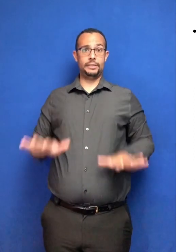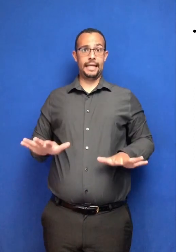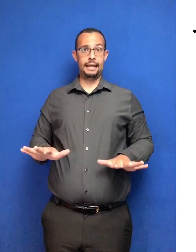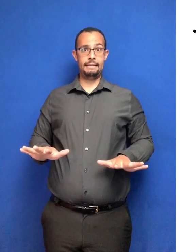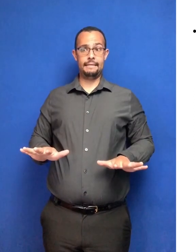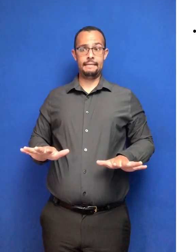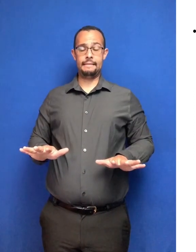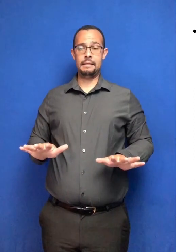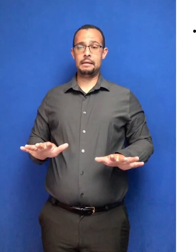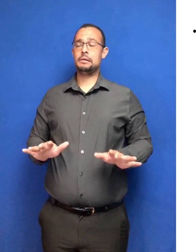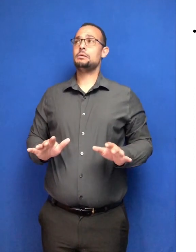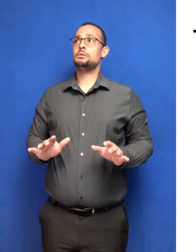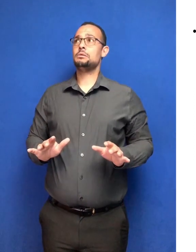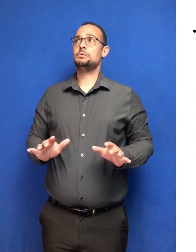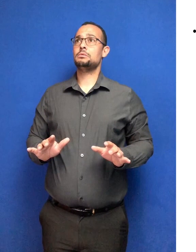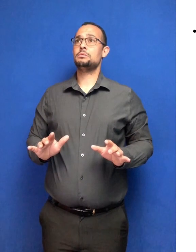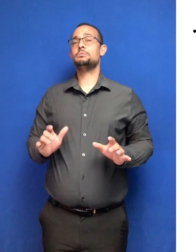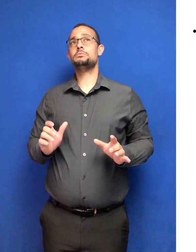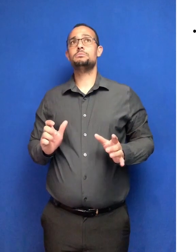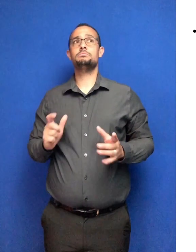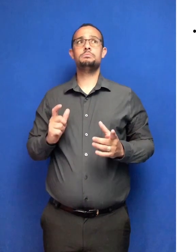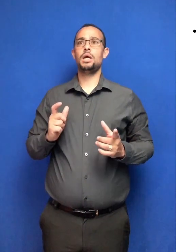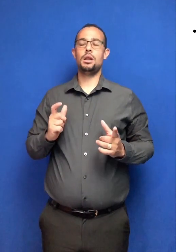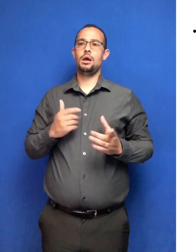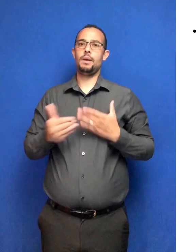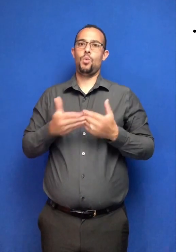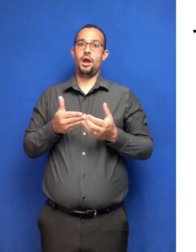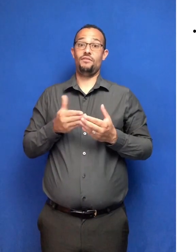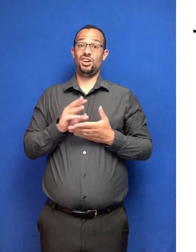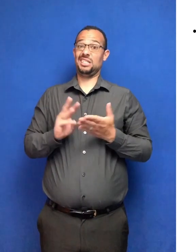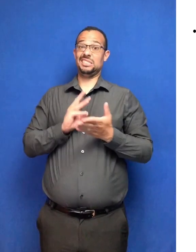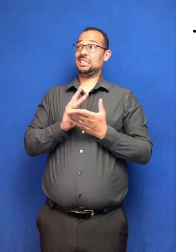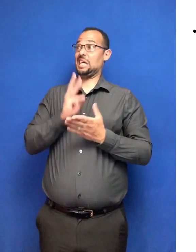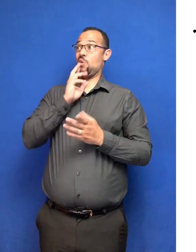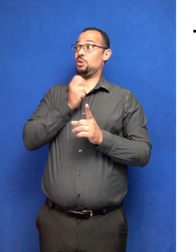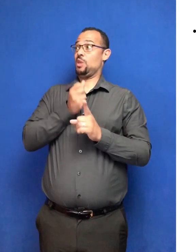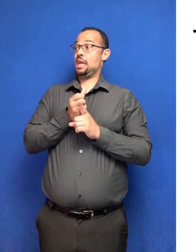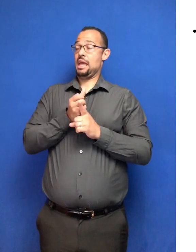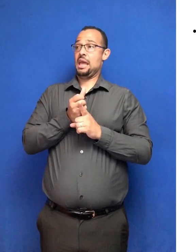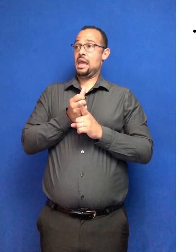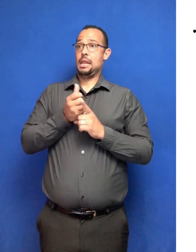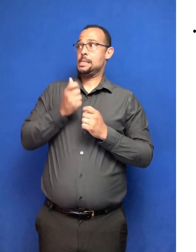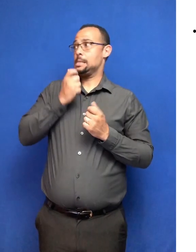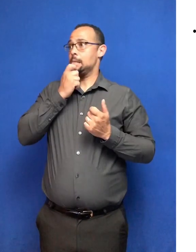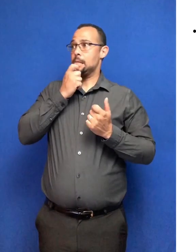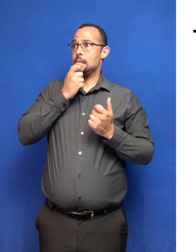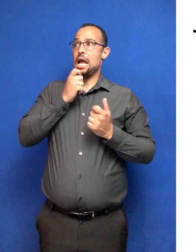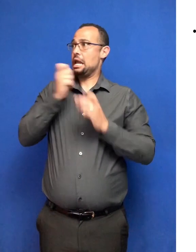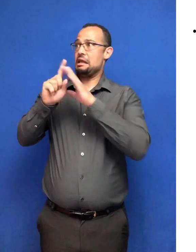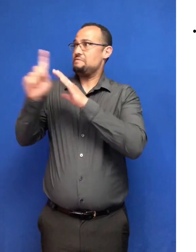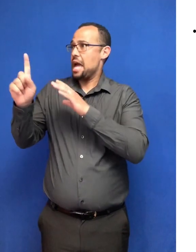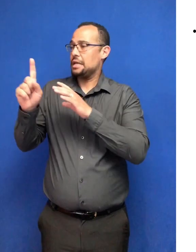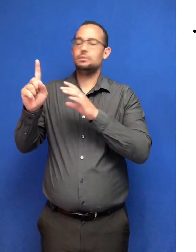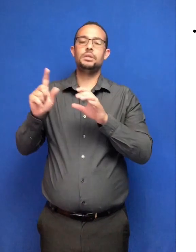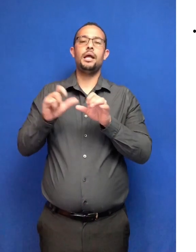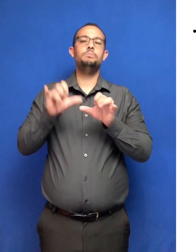then at this point, you've made the decision to shelter in place. Even if